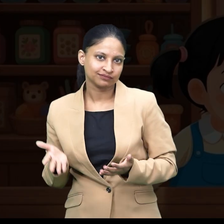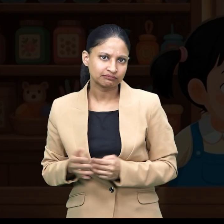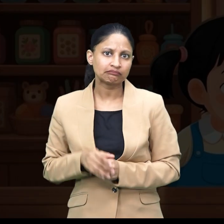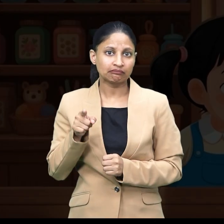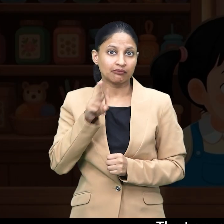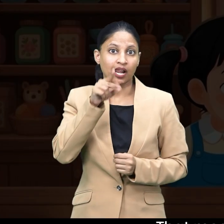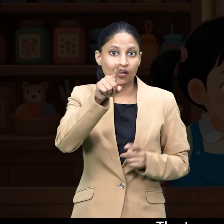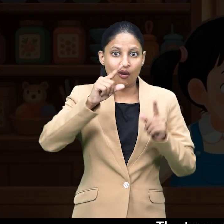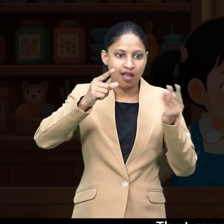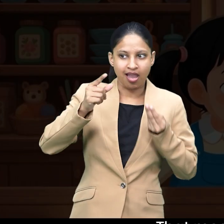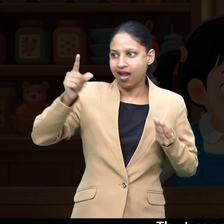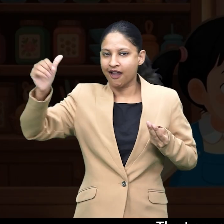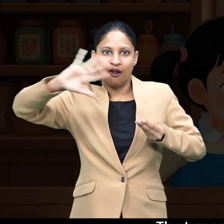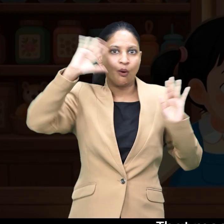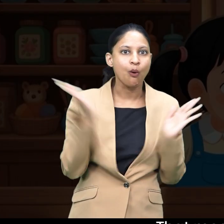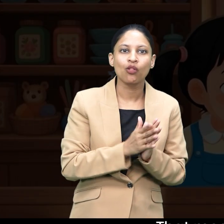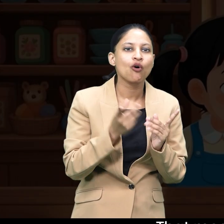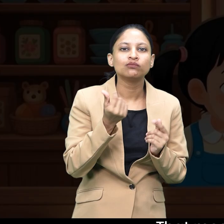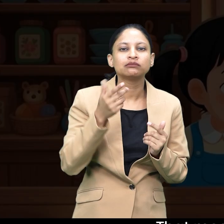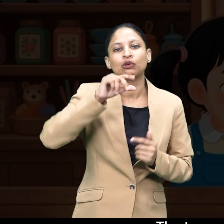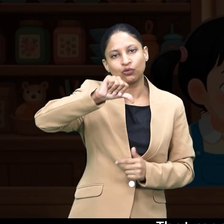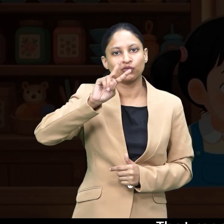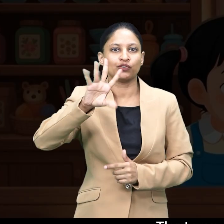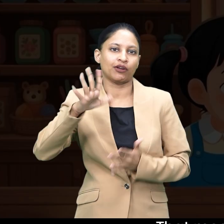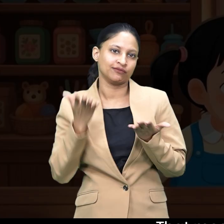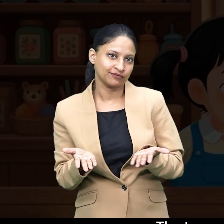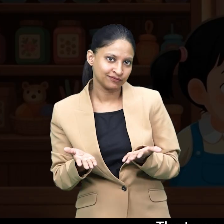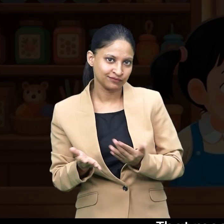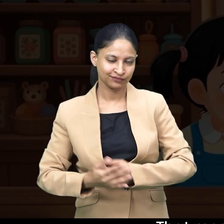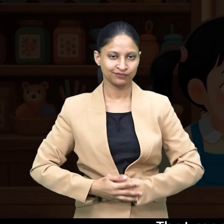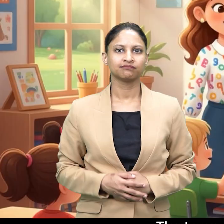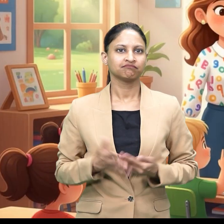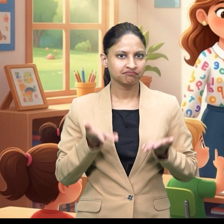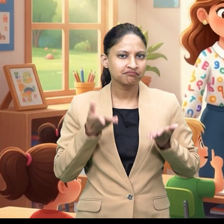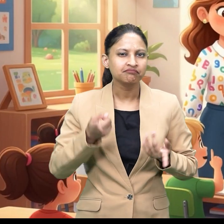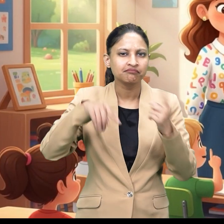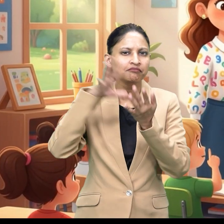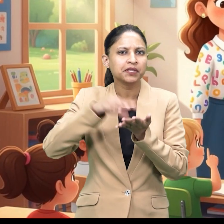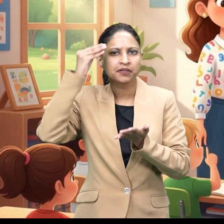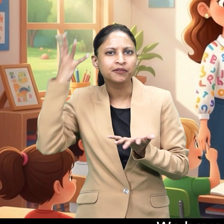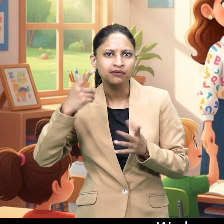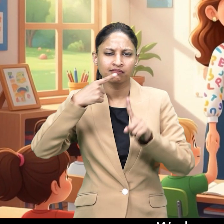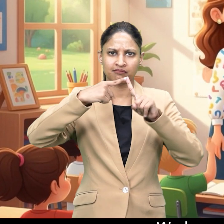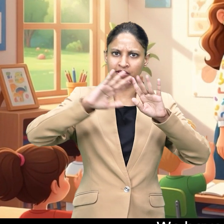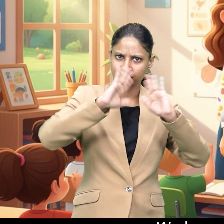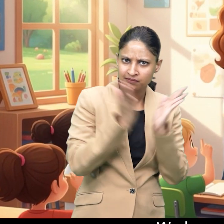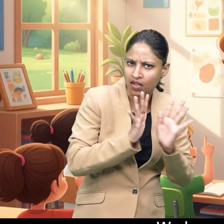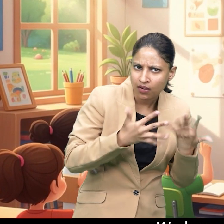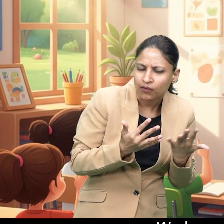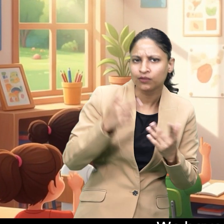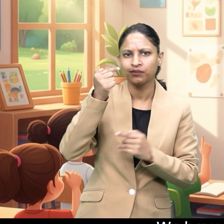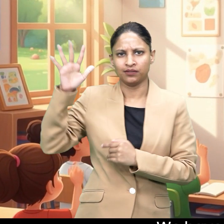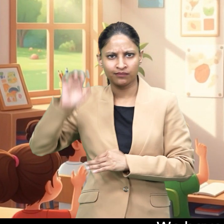925. That means you now have rupees 925 total. Wow! We've learned